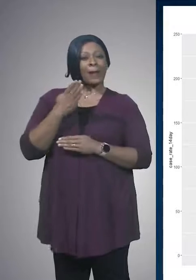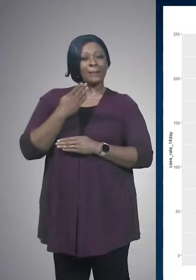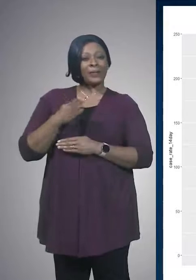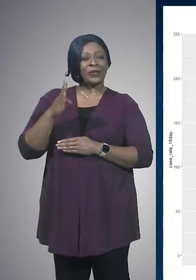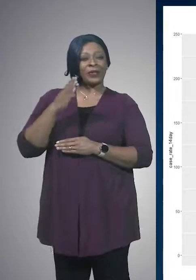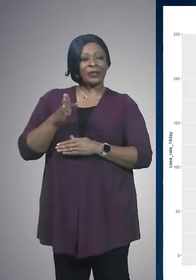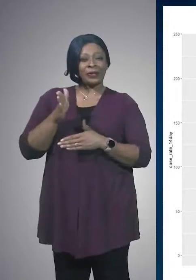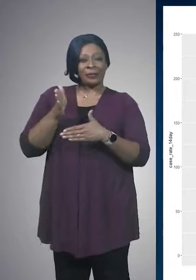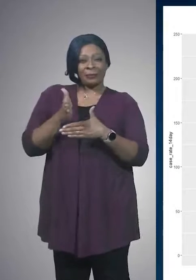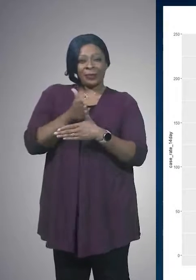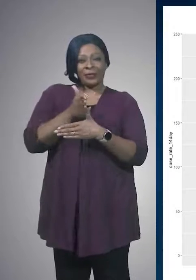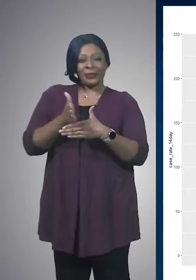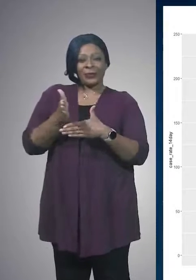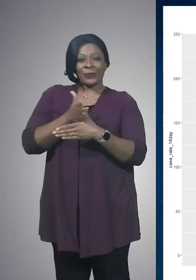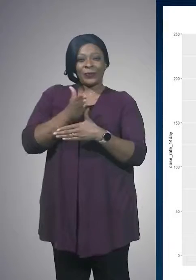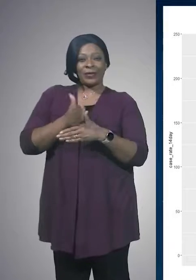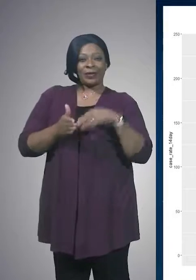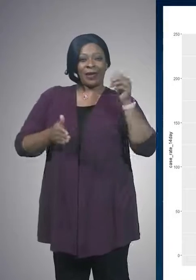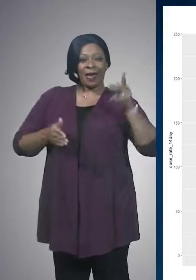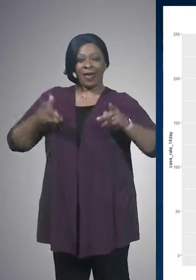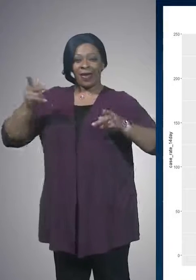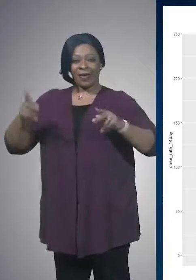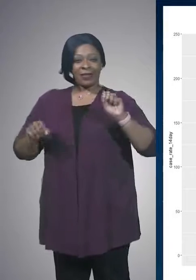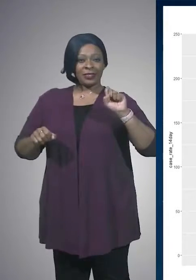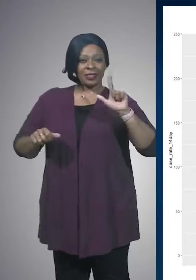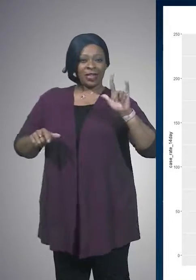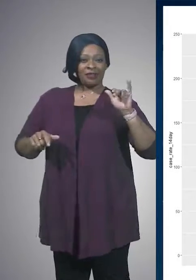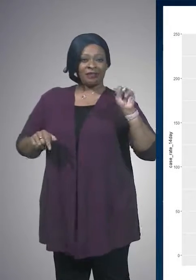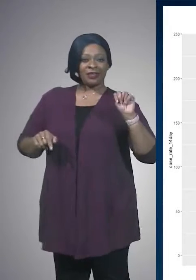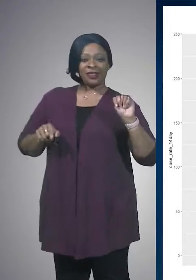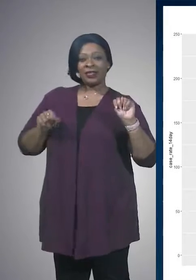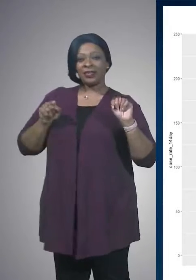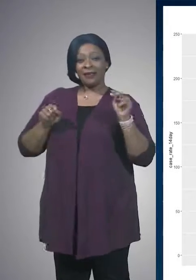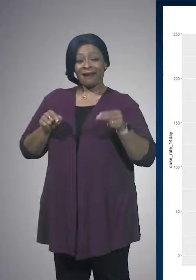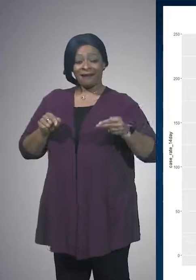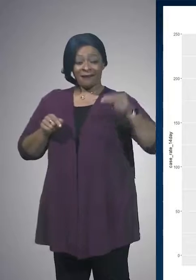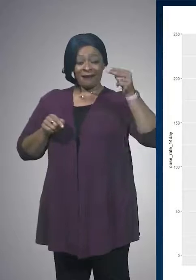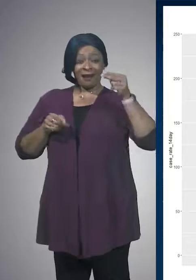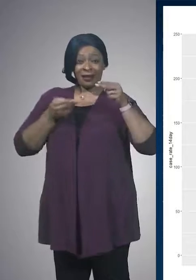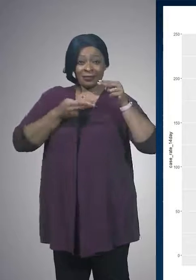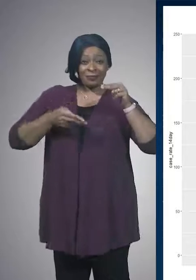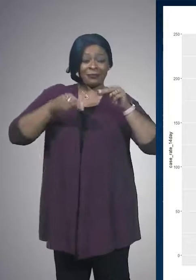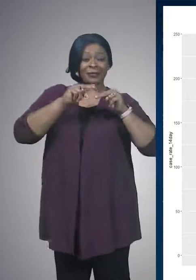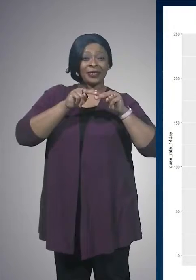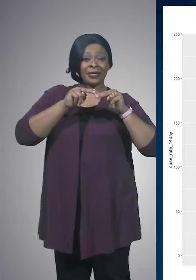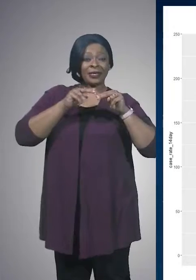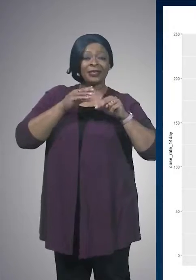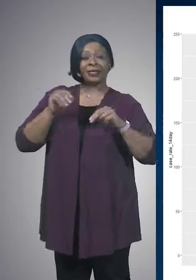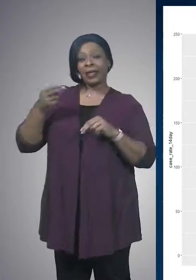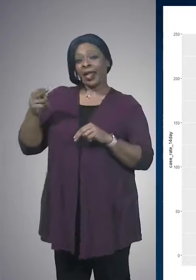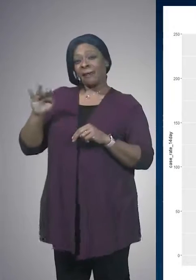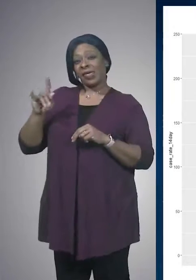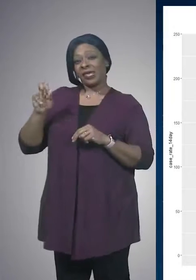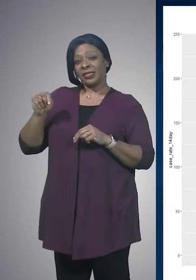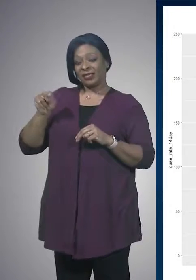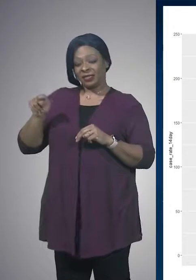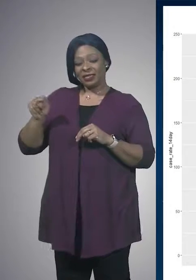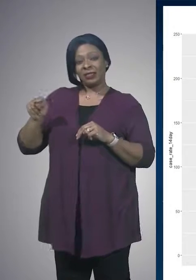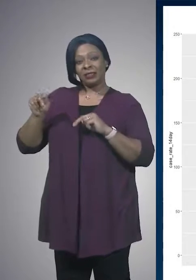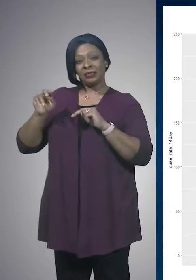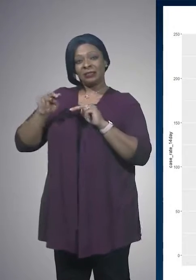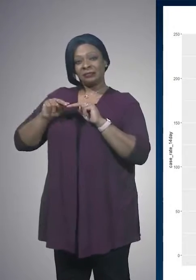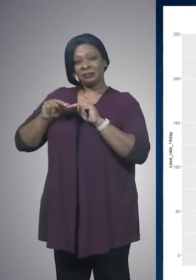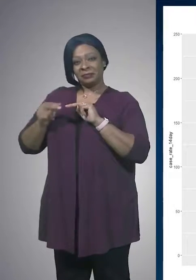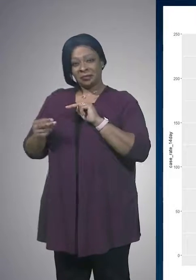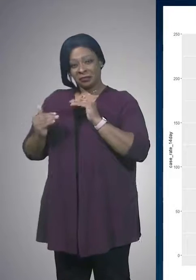halfway between some of the counties like Sullivan County that have a higher peak and Hamilton County that is down around